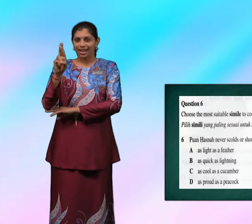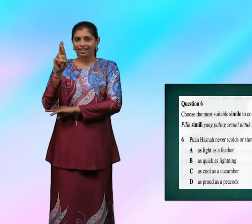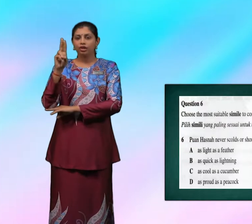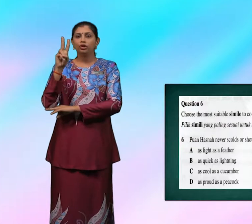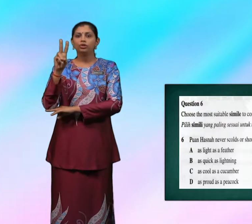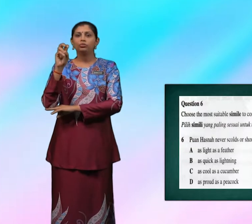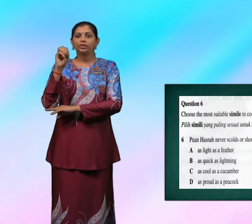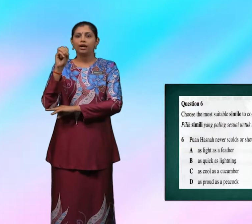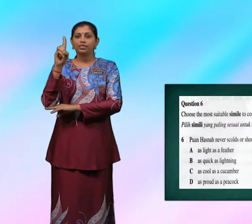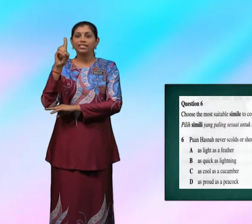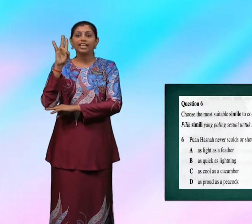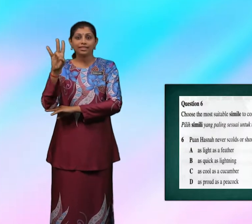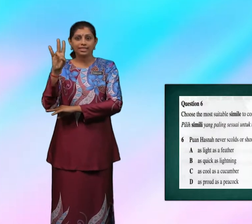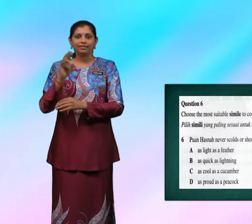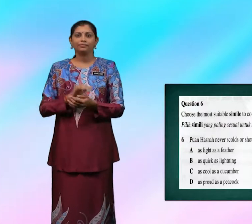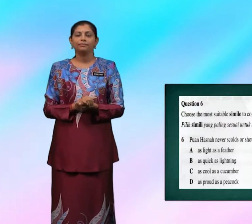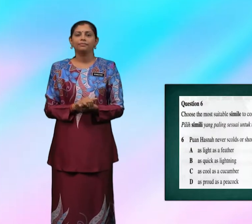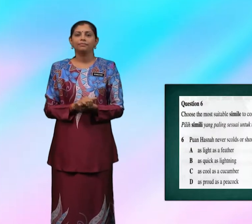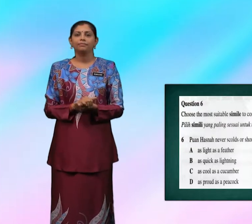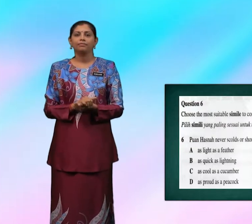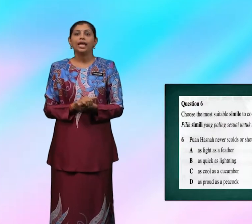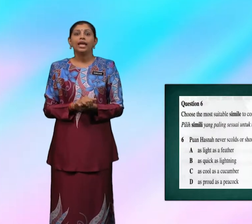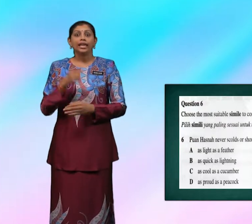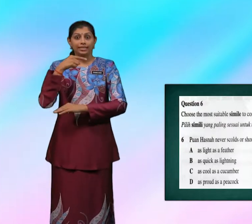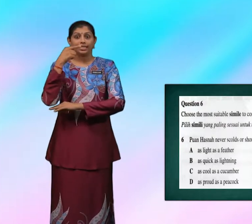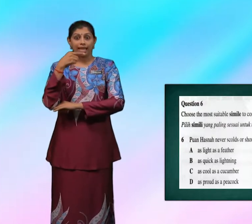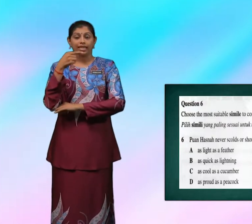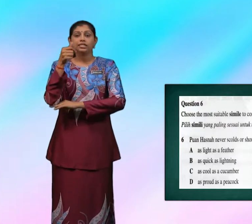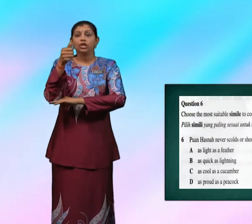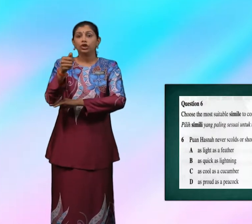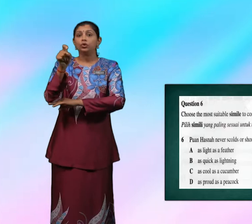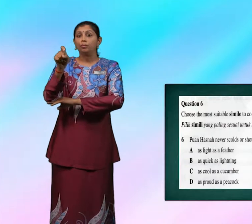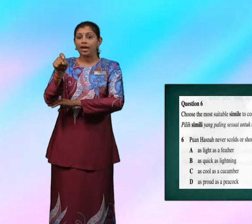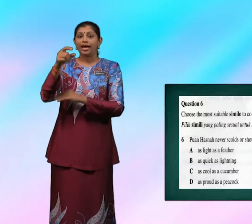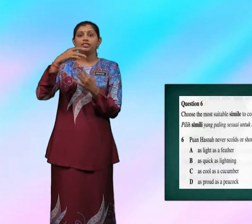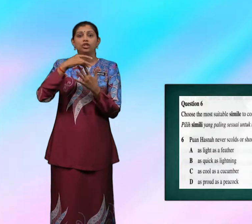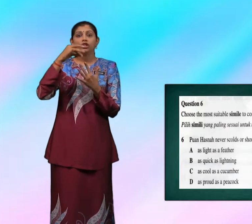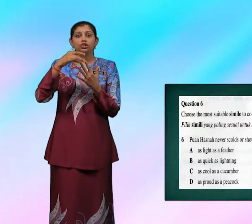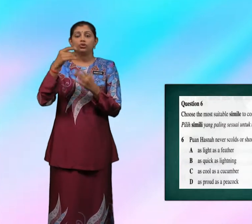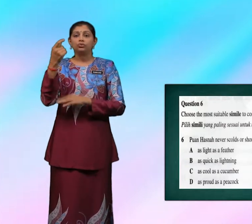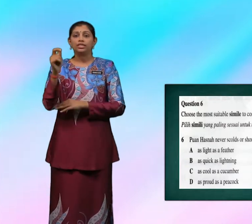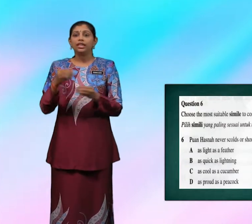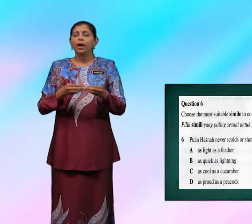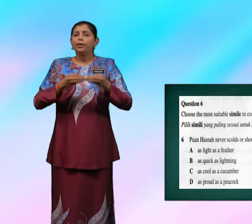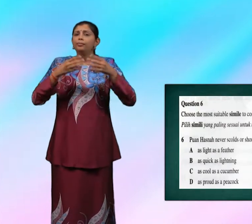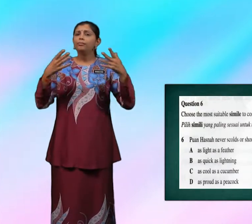UPSR 2017. It says you must choose the